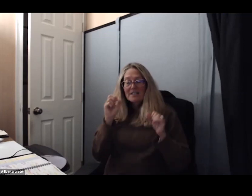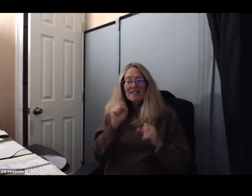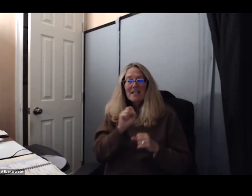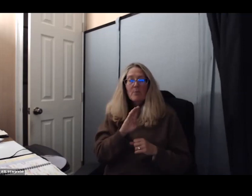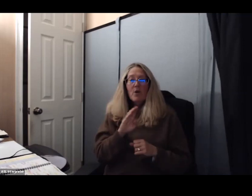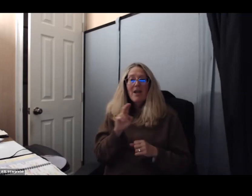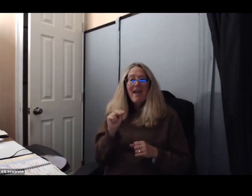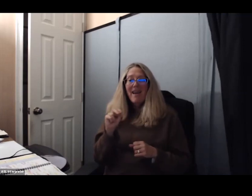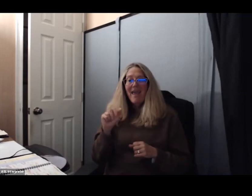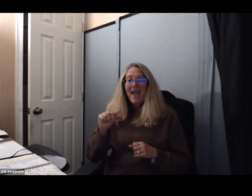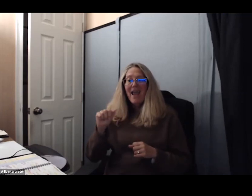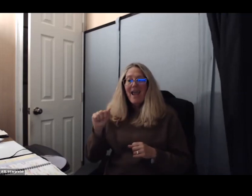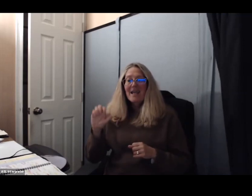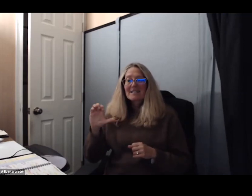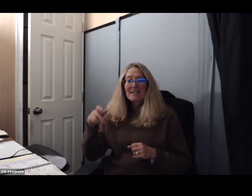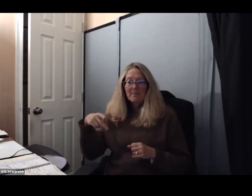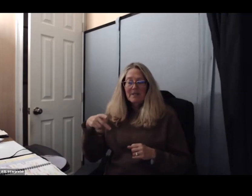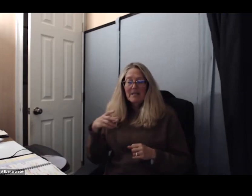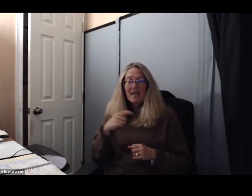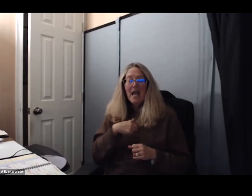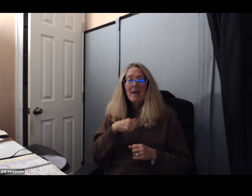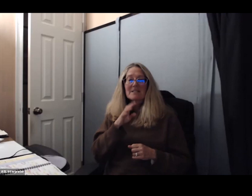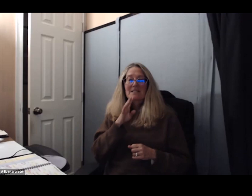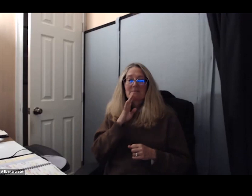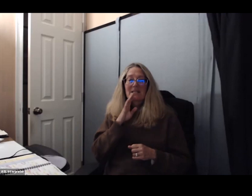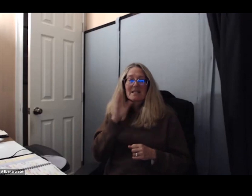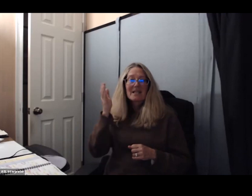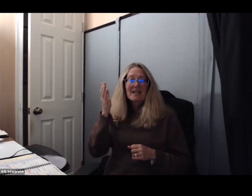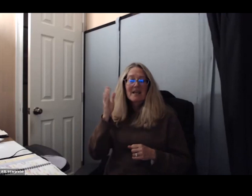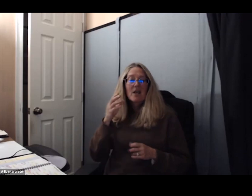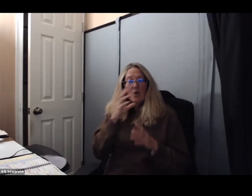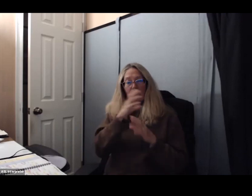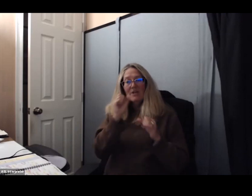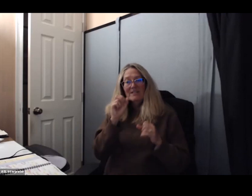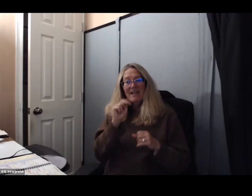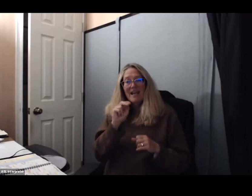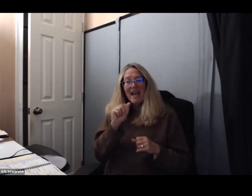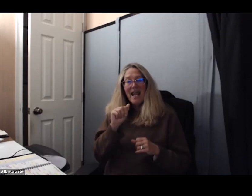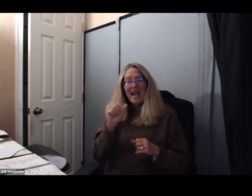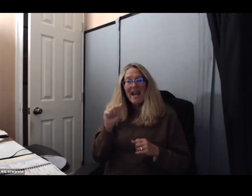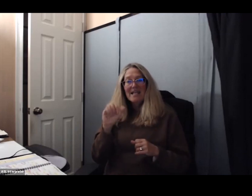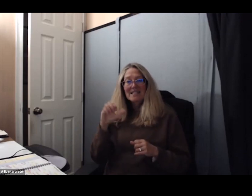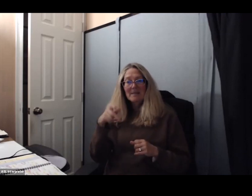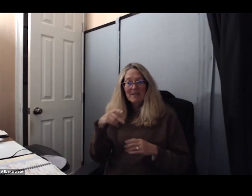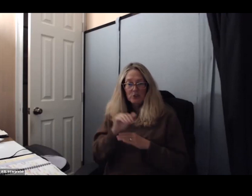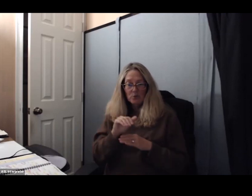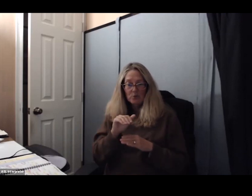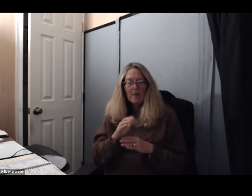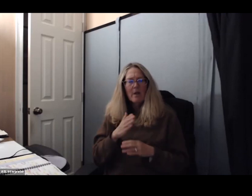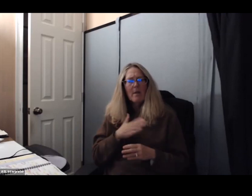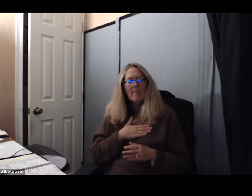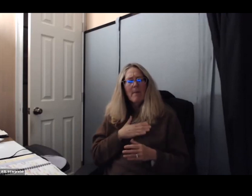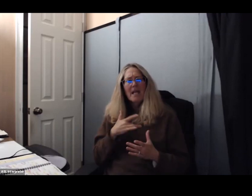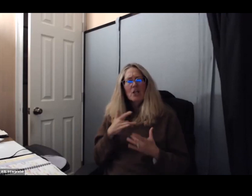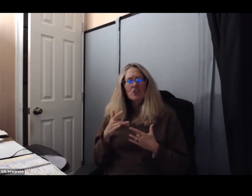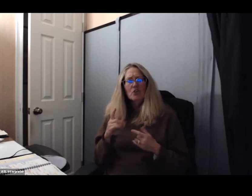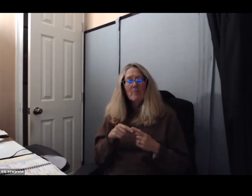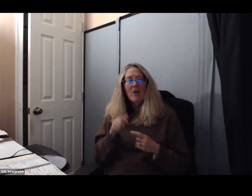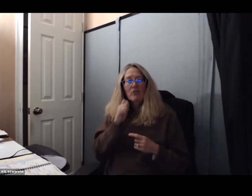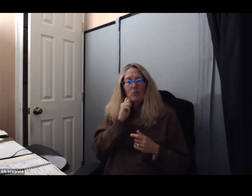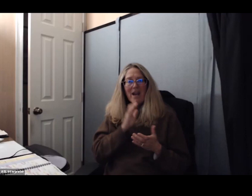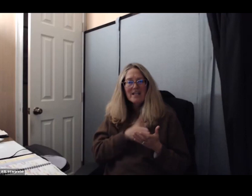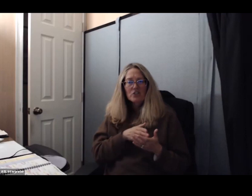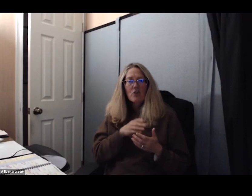Barbara NAACP, and I am speaking as president of the NAACP tonight. My concern over the